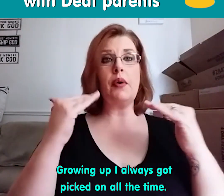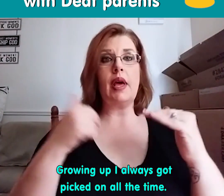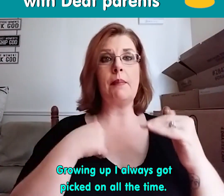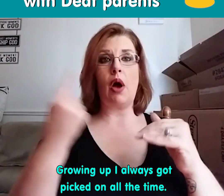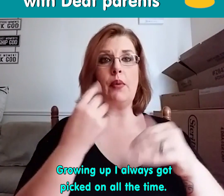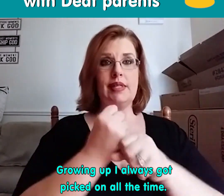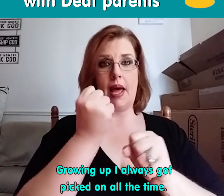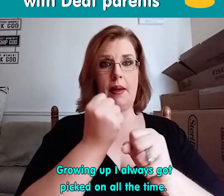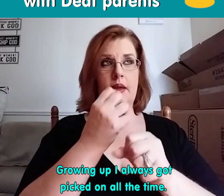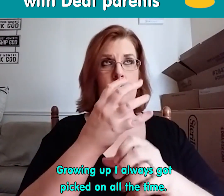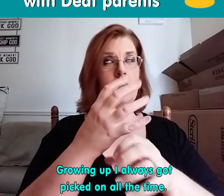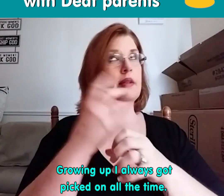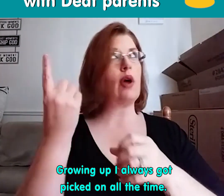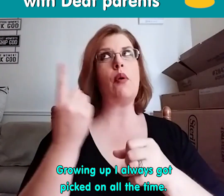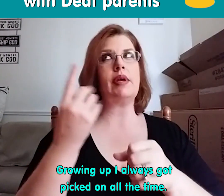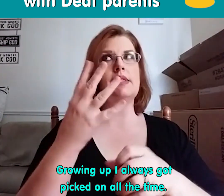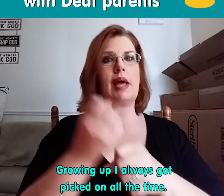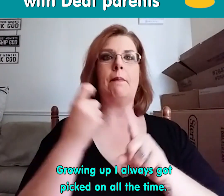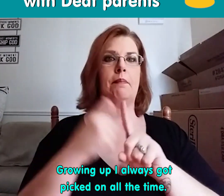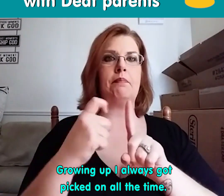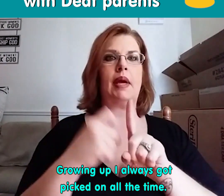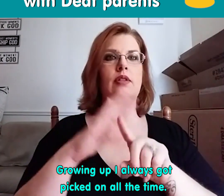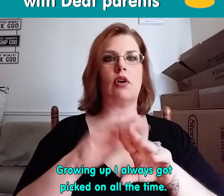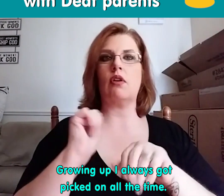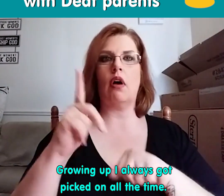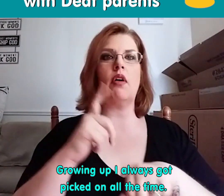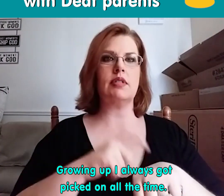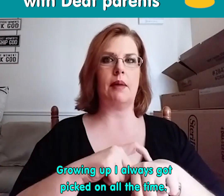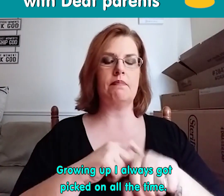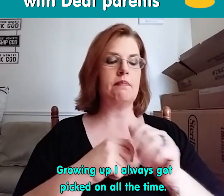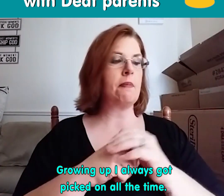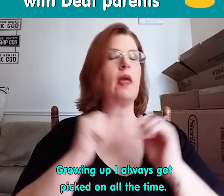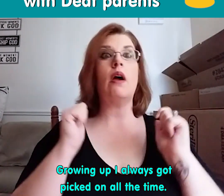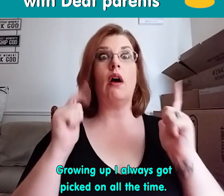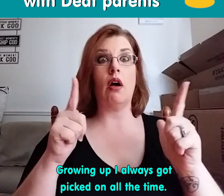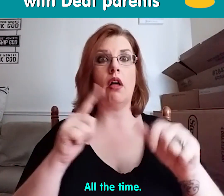Growing up, I always got picked on all the time.